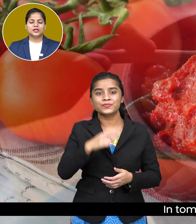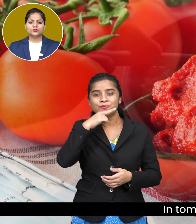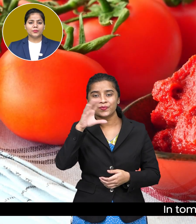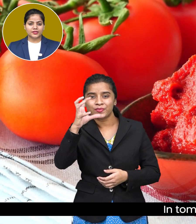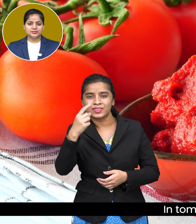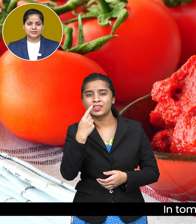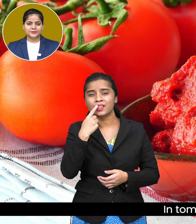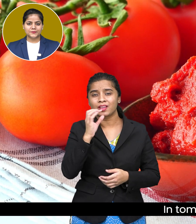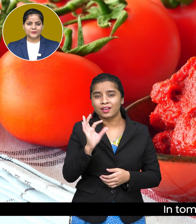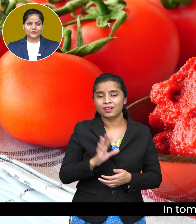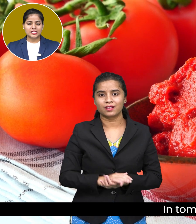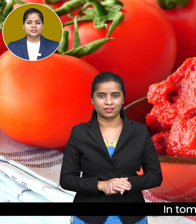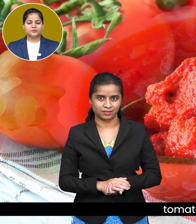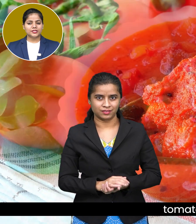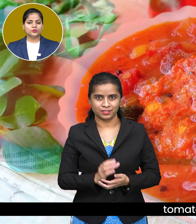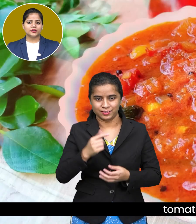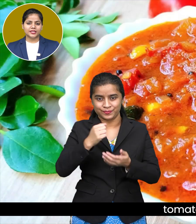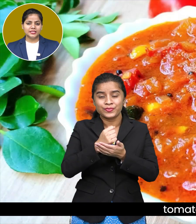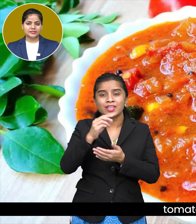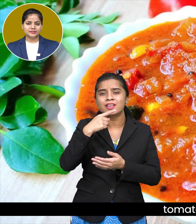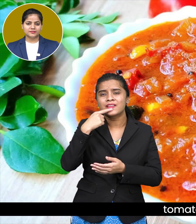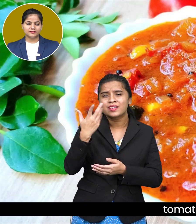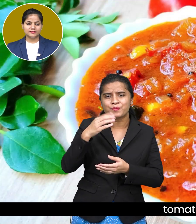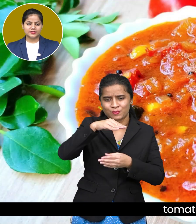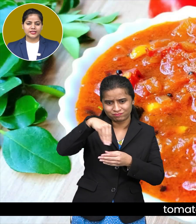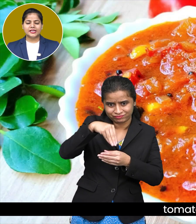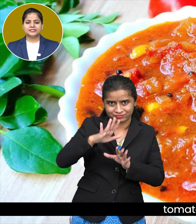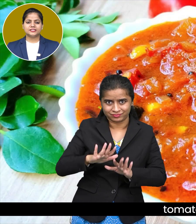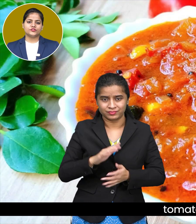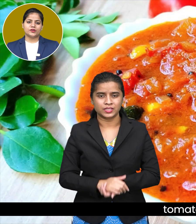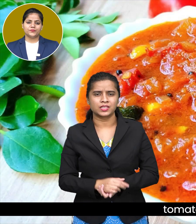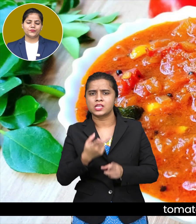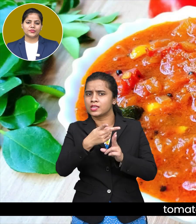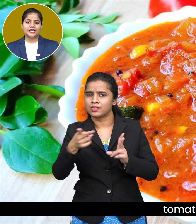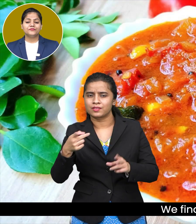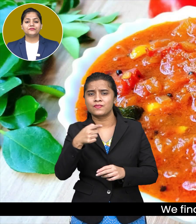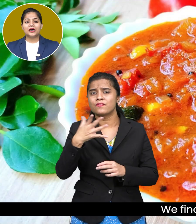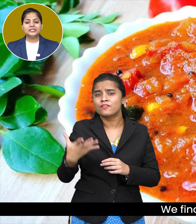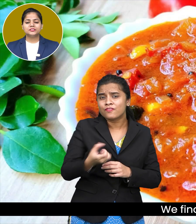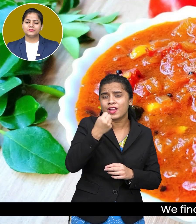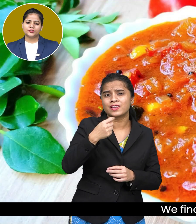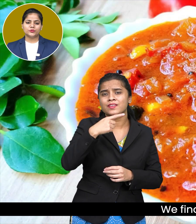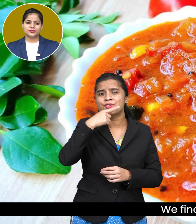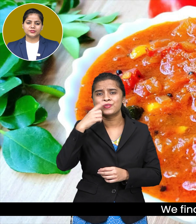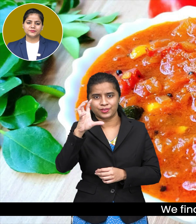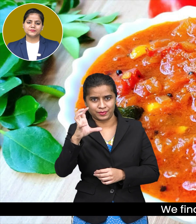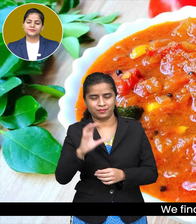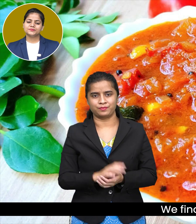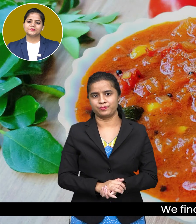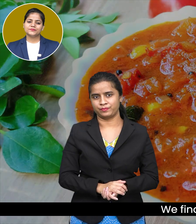In tomato pickles, tomato curry, etc., we find